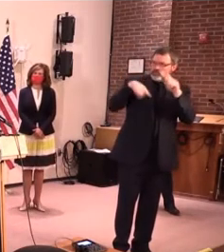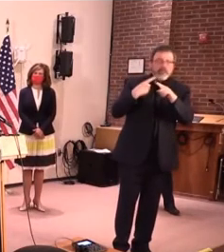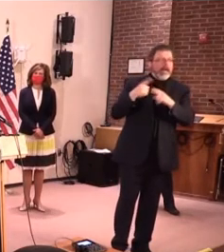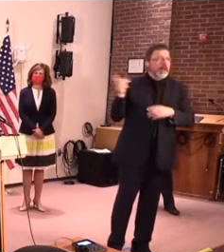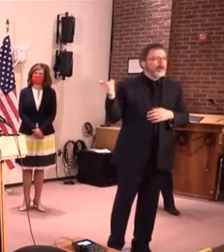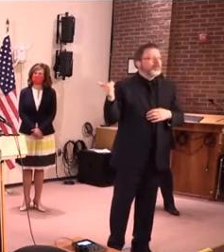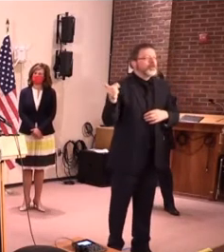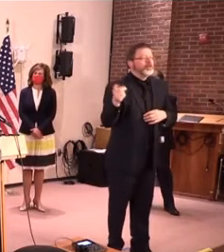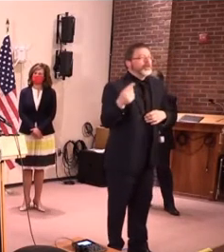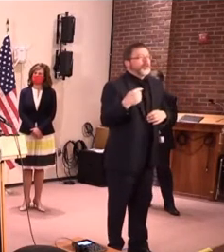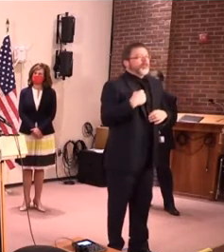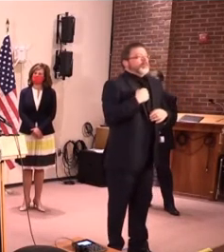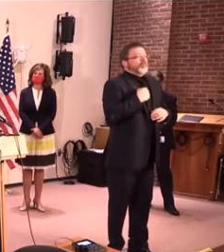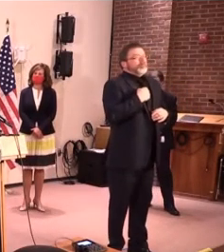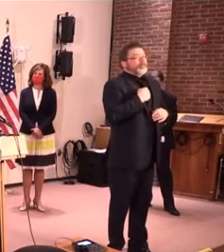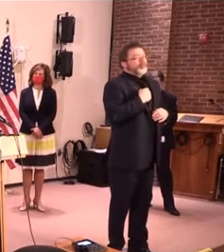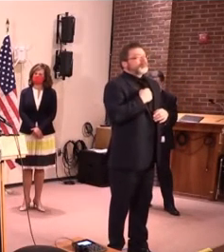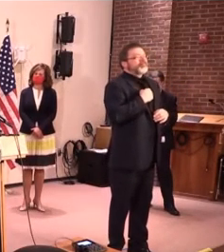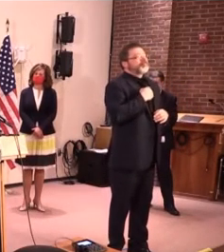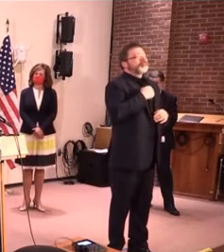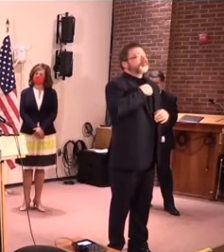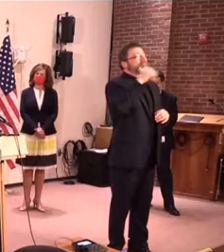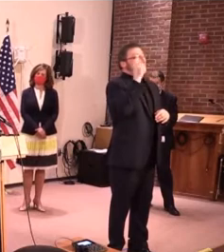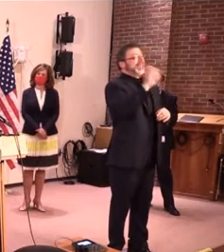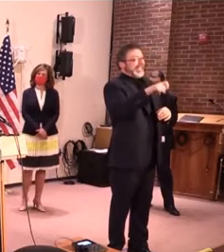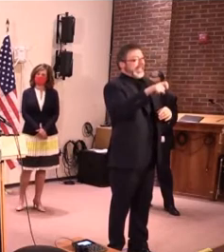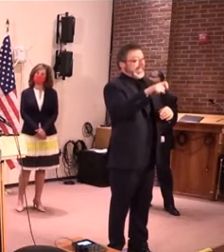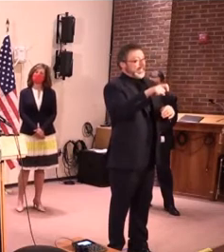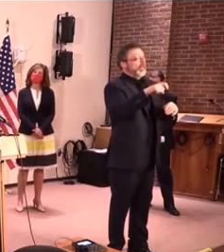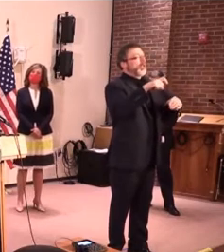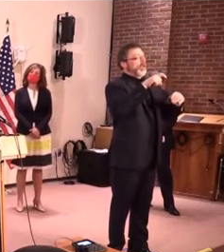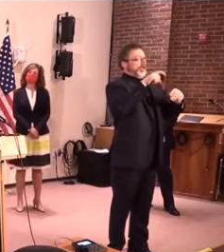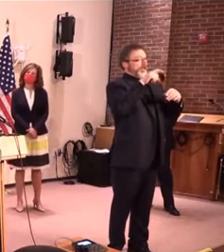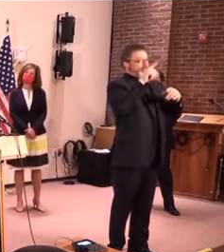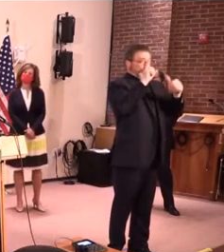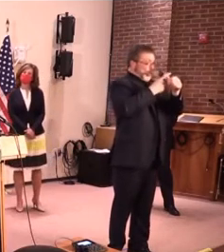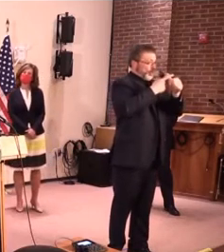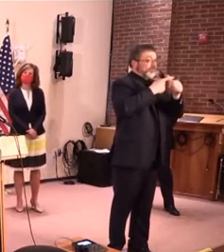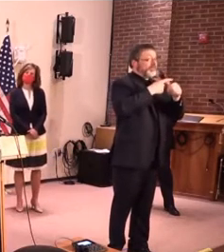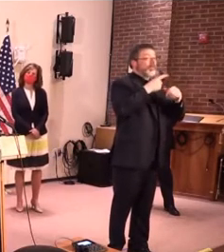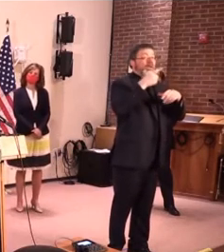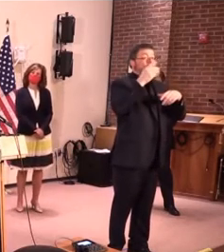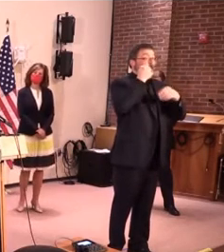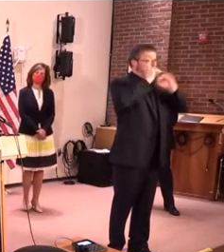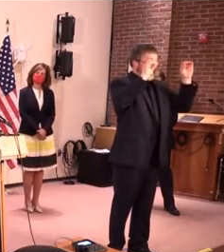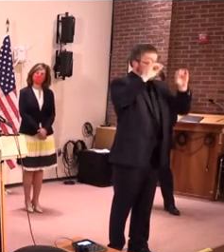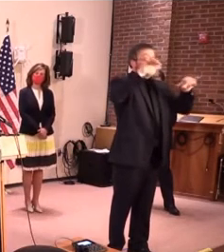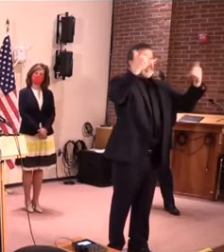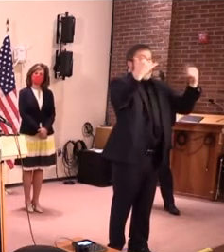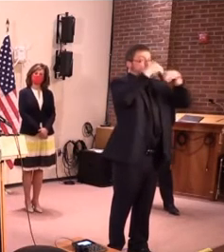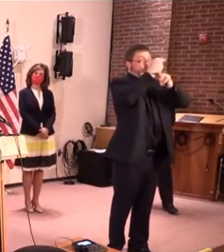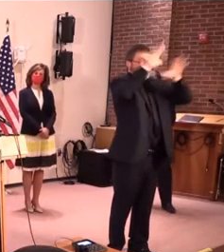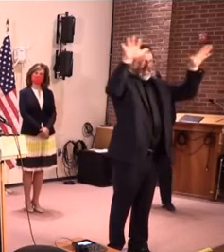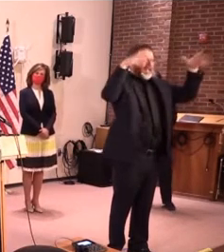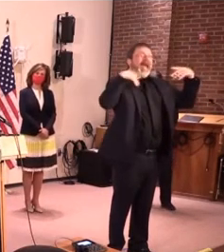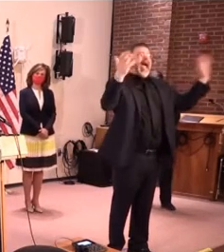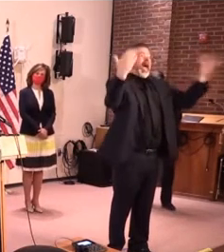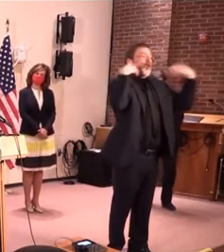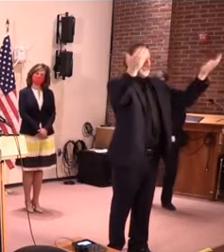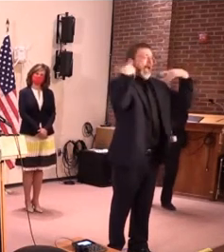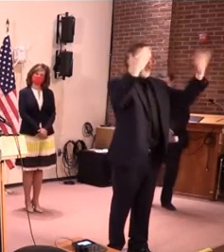sustainability purposes. We have to start unwinding this fairly soon. So I would think you would see